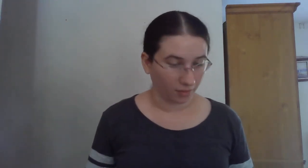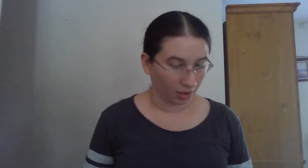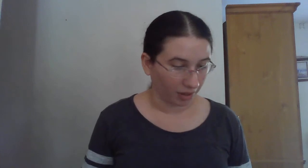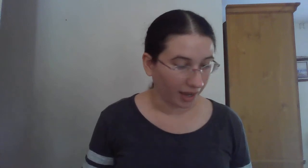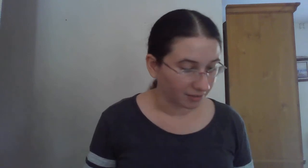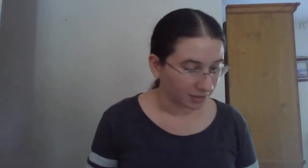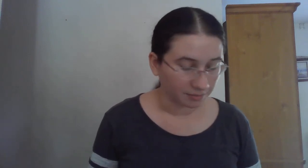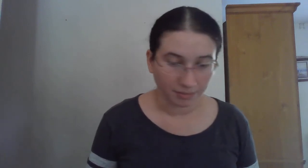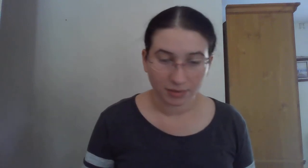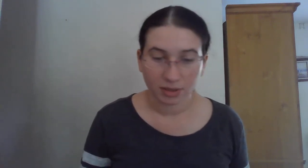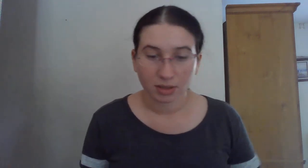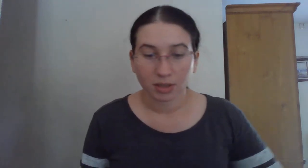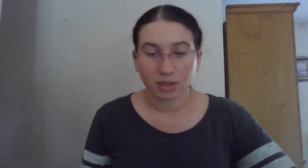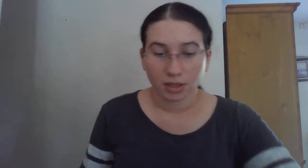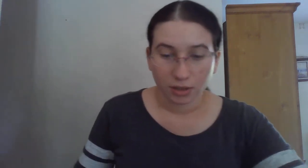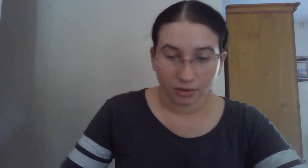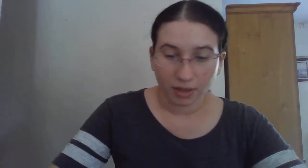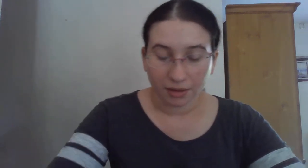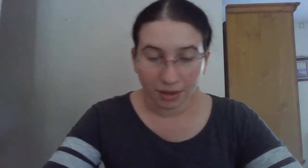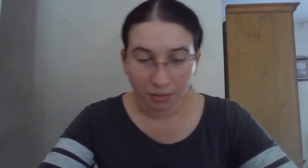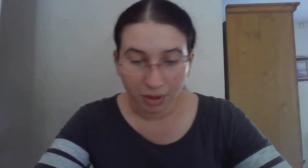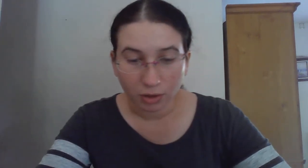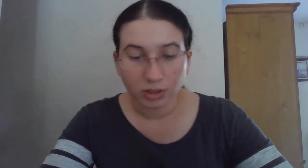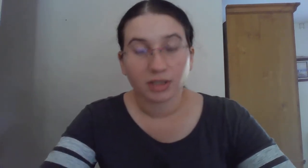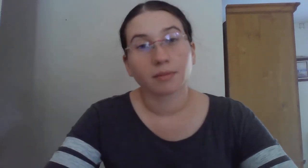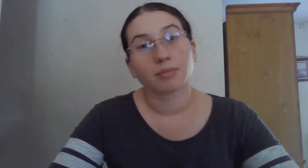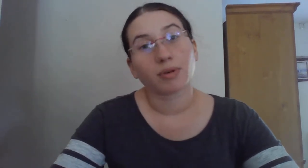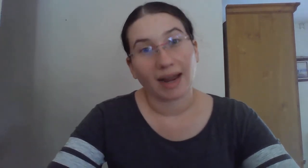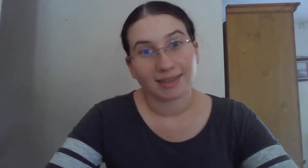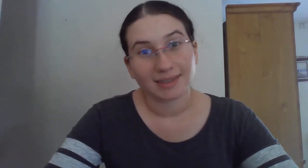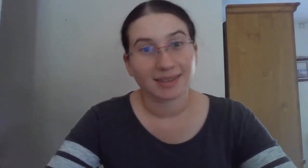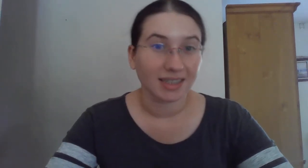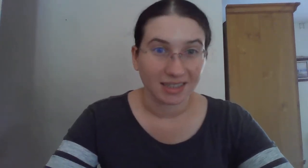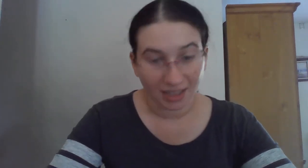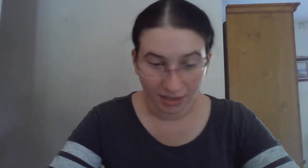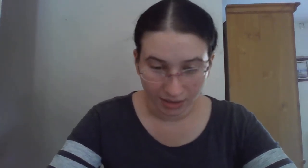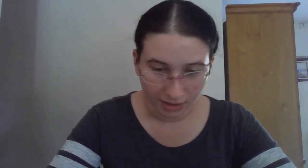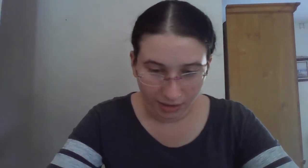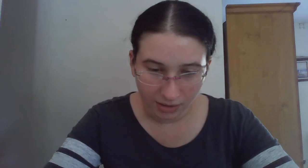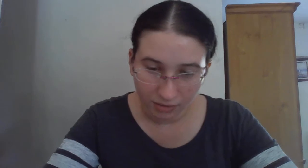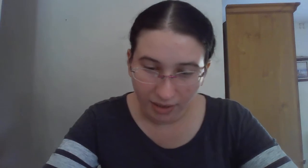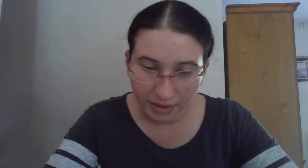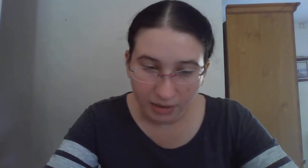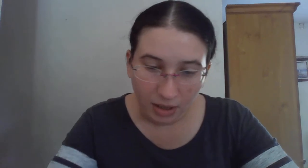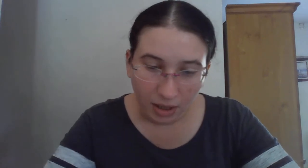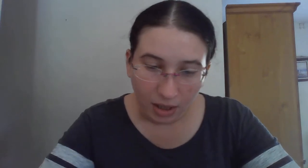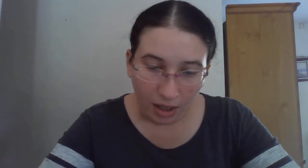There we have it. So now here we go to some practice sentences, right?